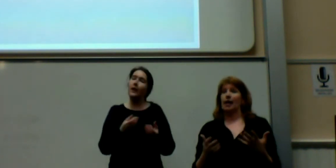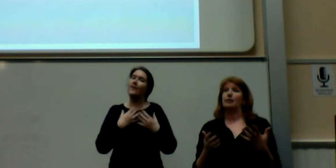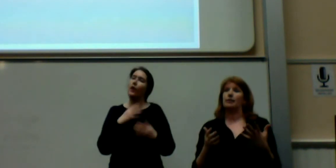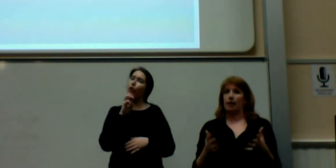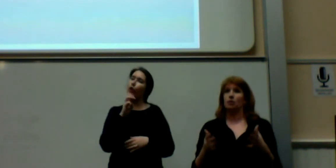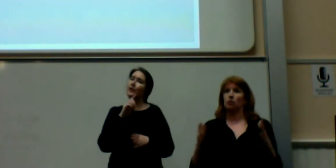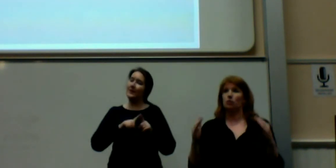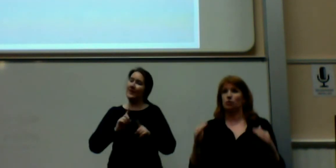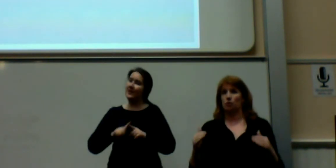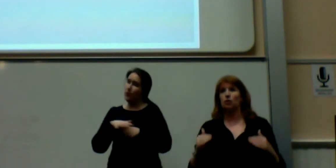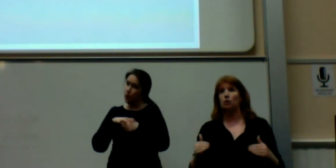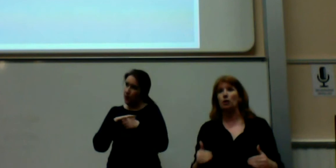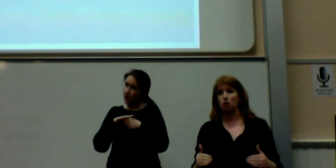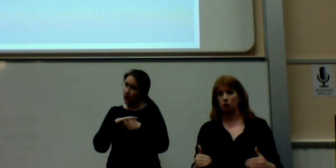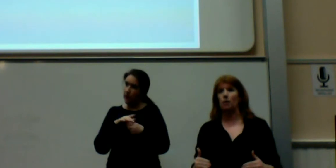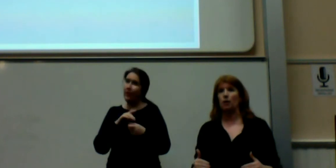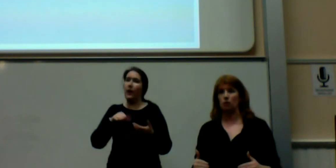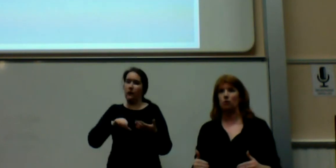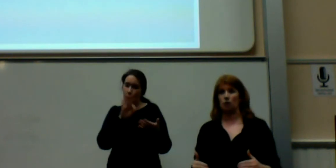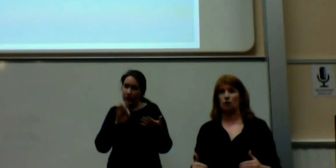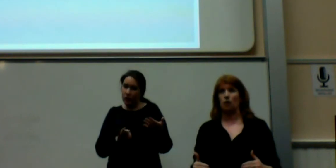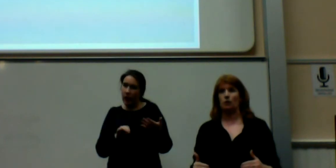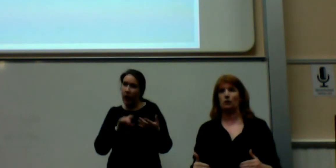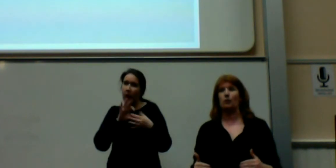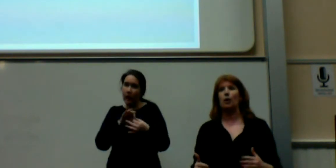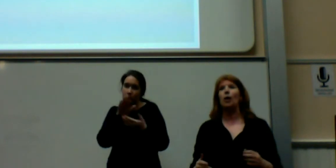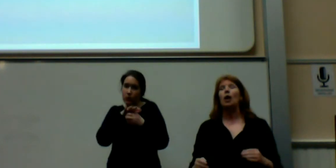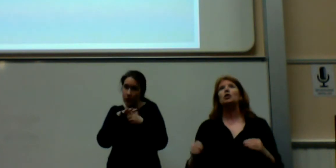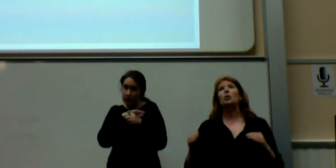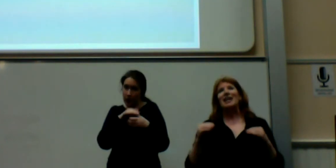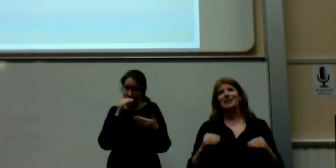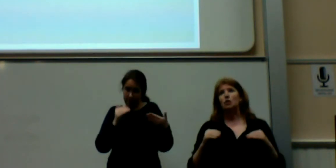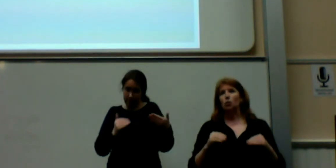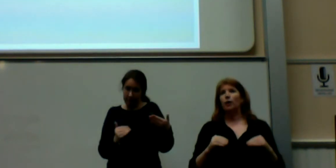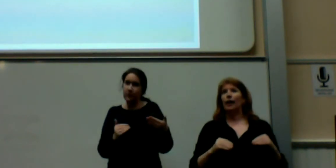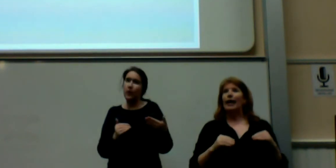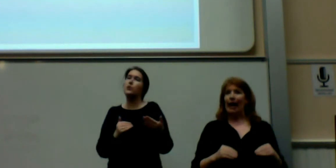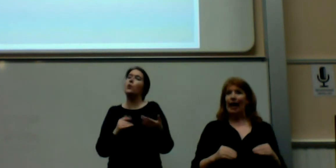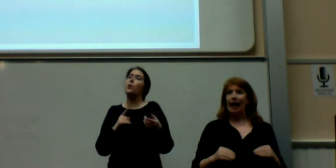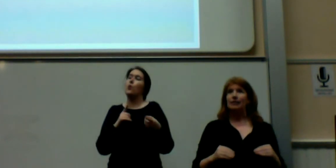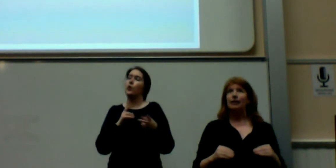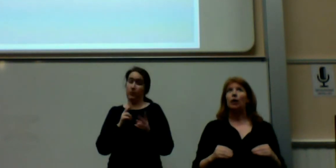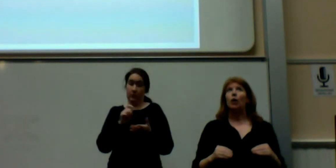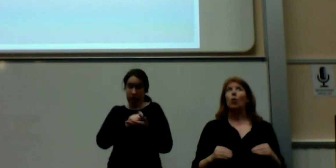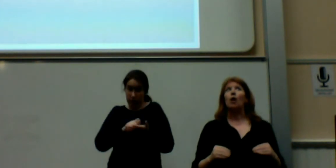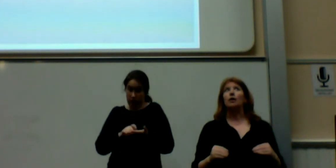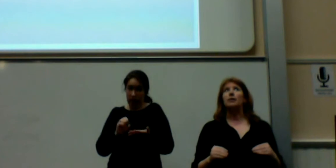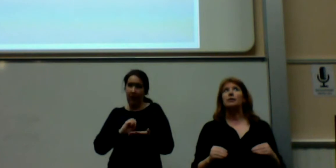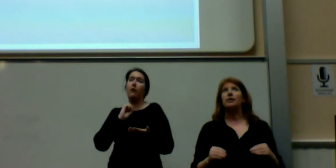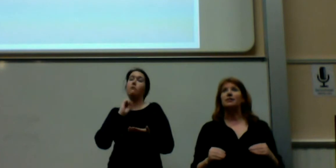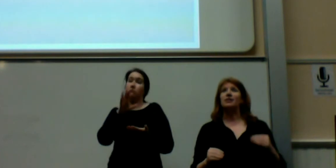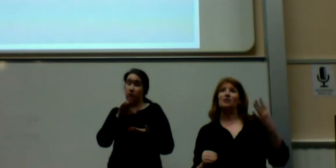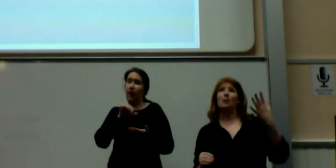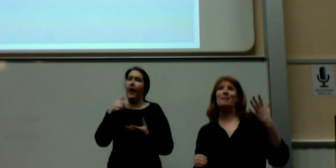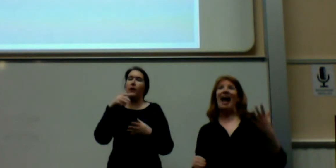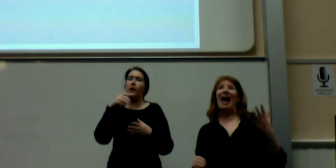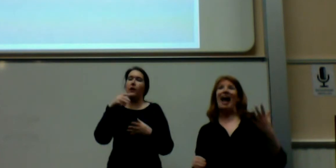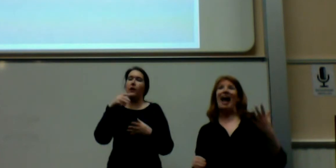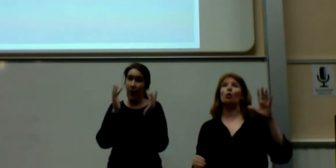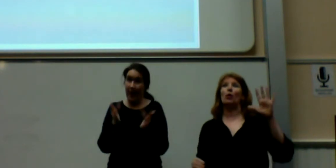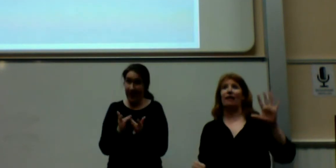scenarios and asked to answer a series of questions about those scenarios. So in essence, what I had was, instead